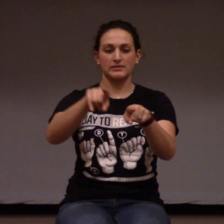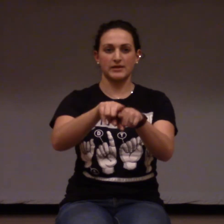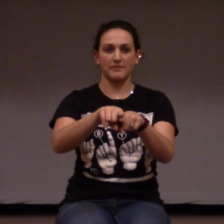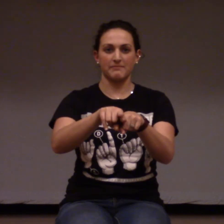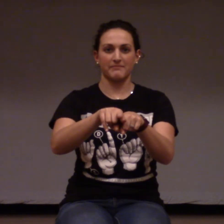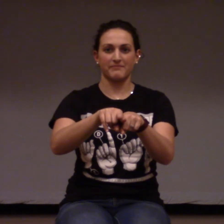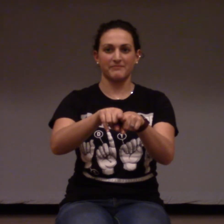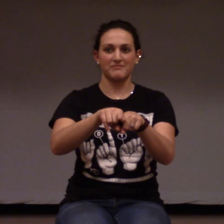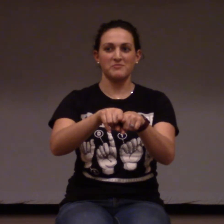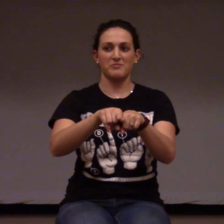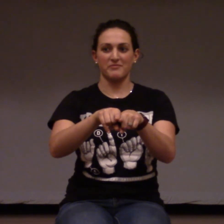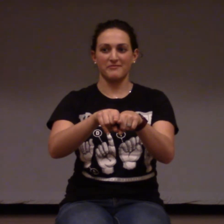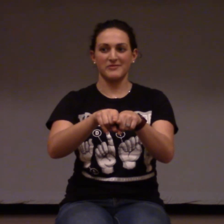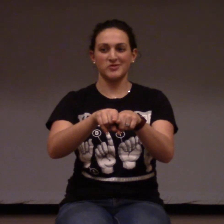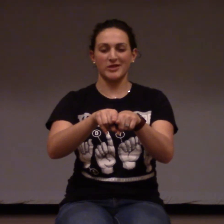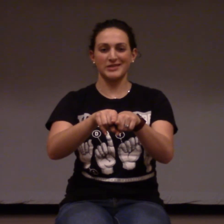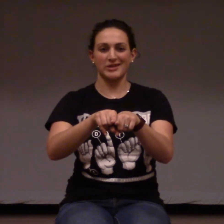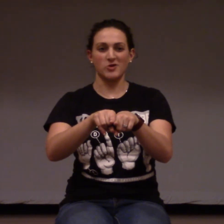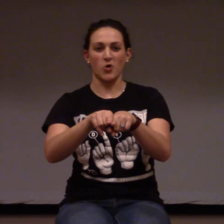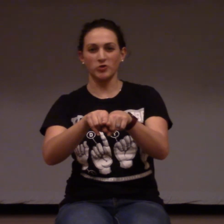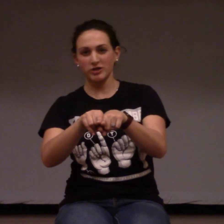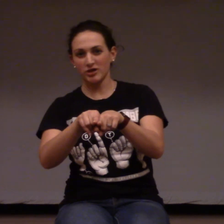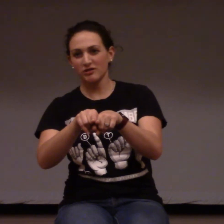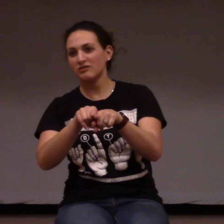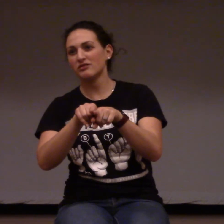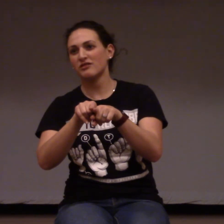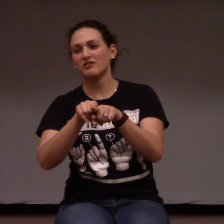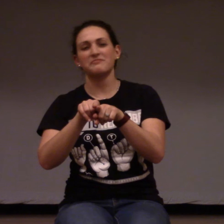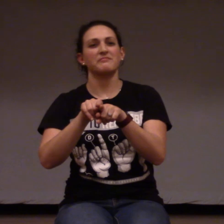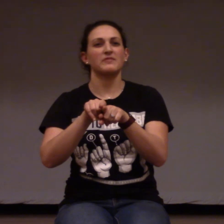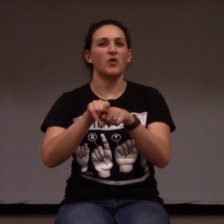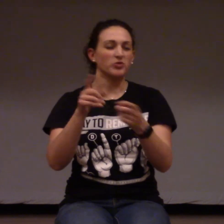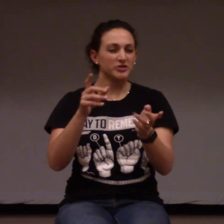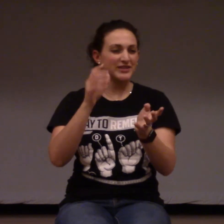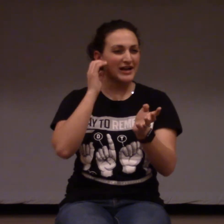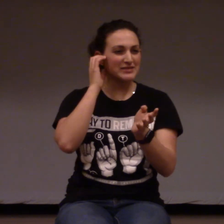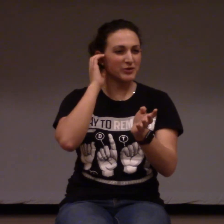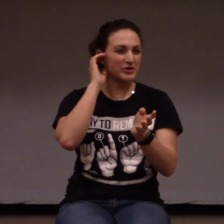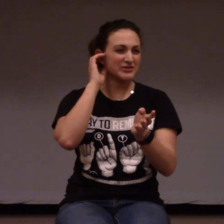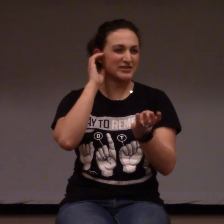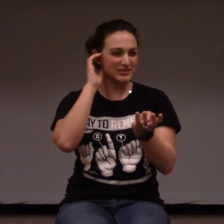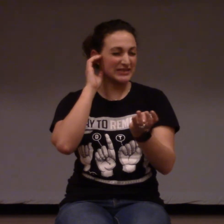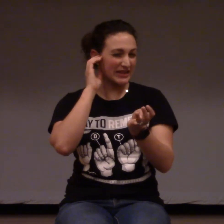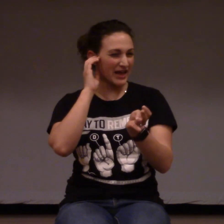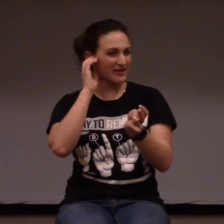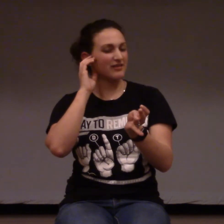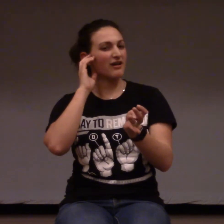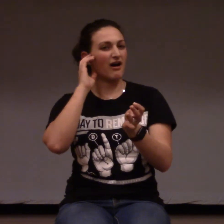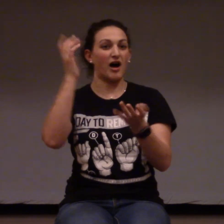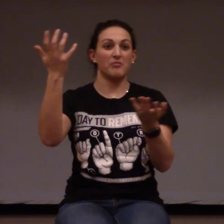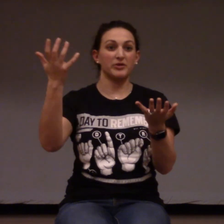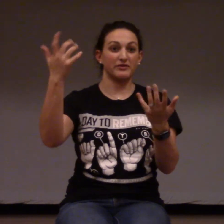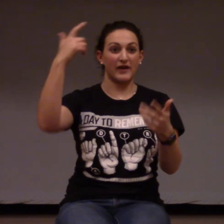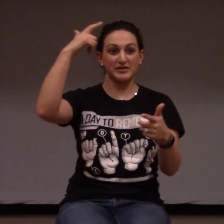same. So that's like the older signs, but you'll still see that. But the